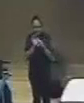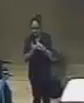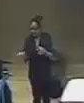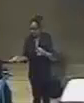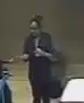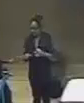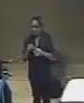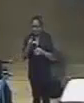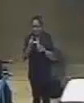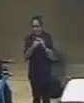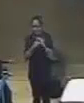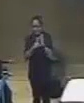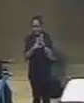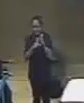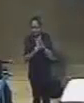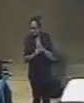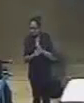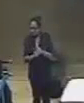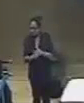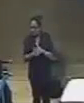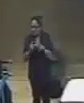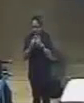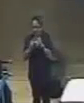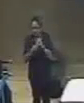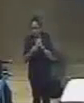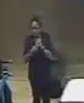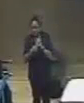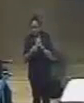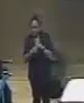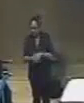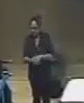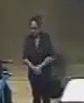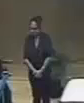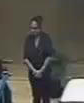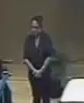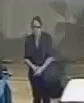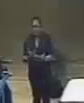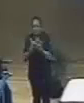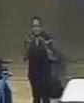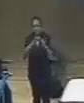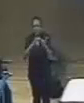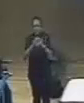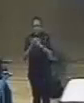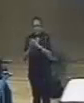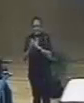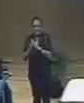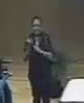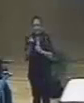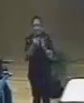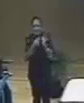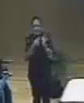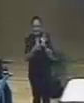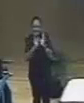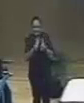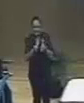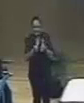We're the Council of Australasian Directors of IT. You guys are involved. It's a big community of practice for those in the IT